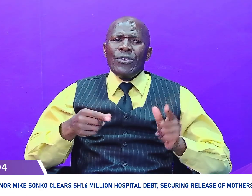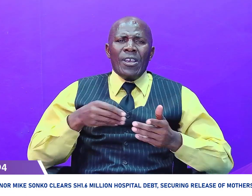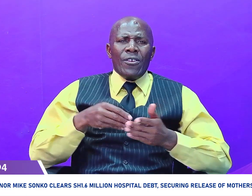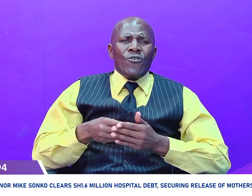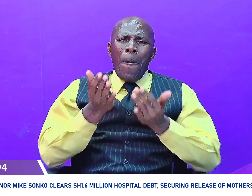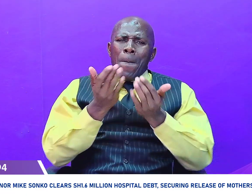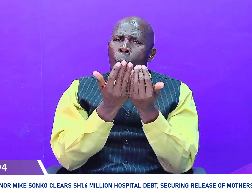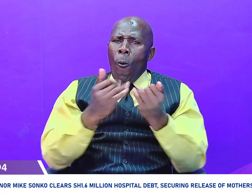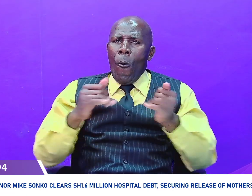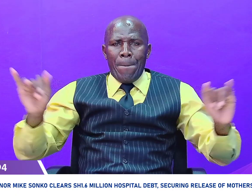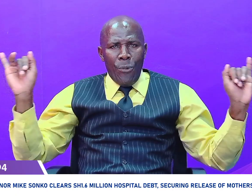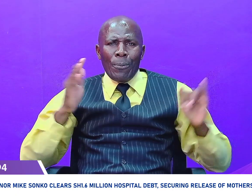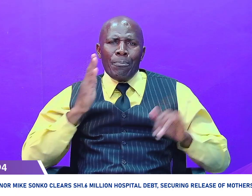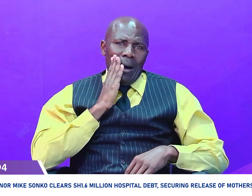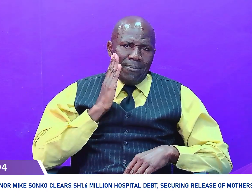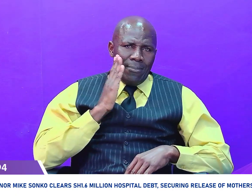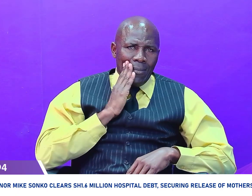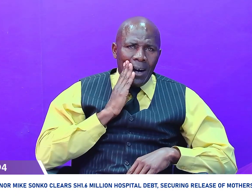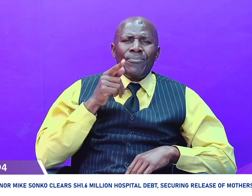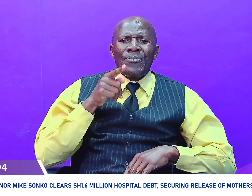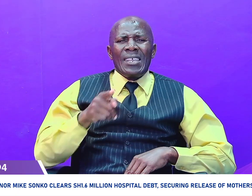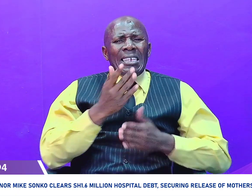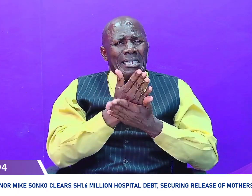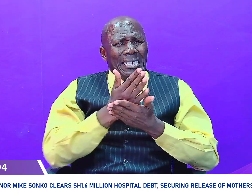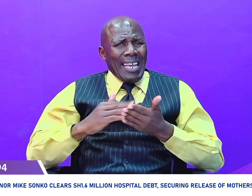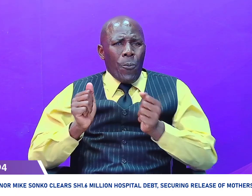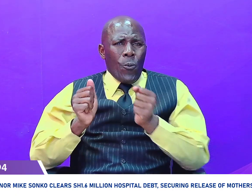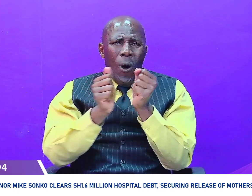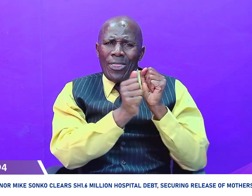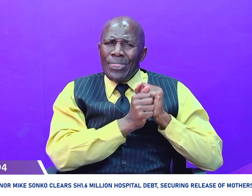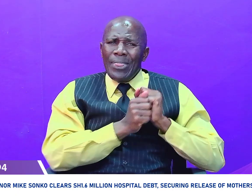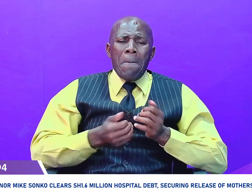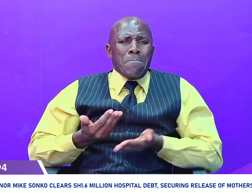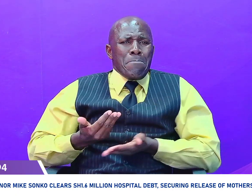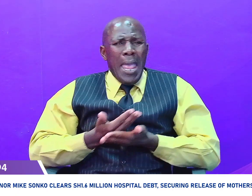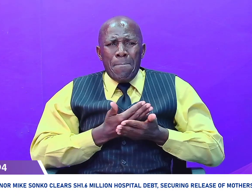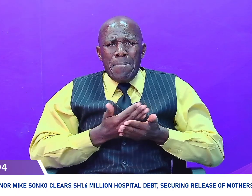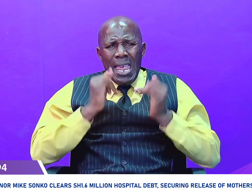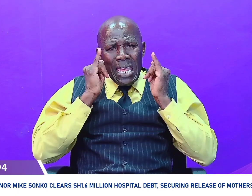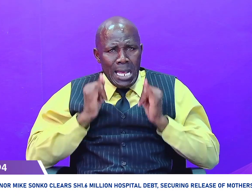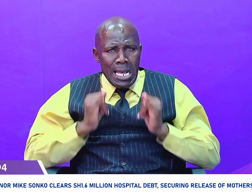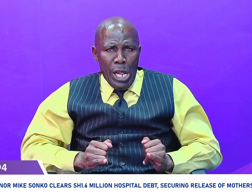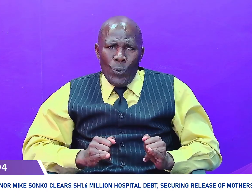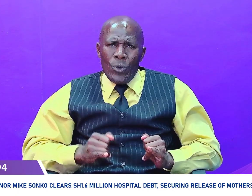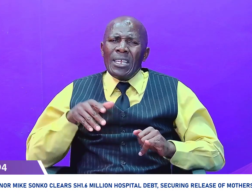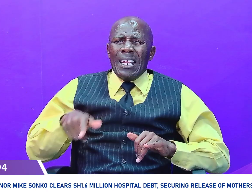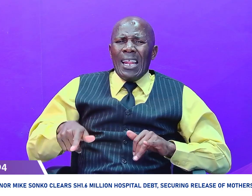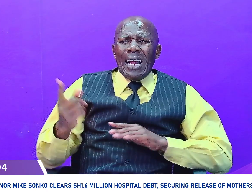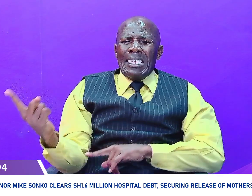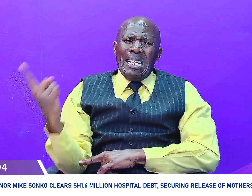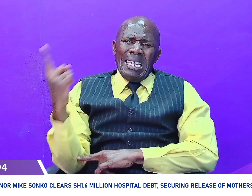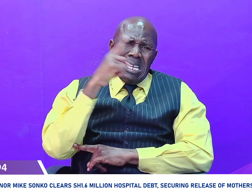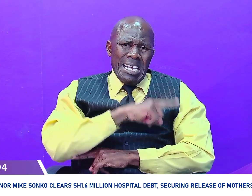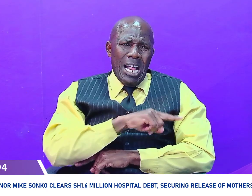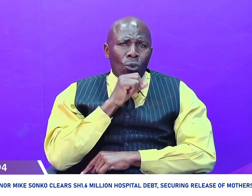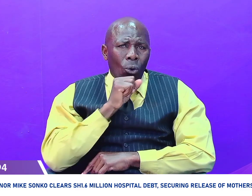allowing the release of the mothers, some with newborns just days old, who had reportedly been stranded at the